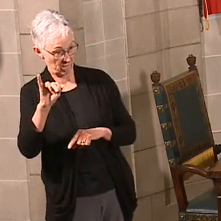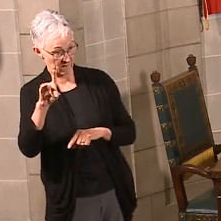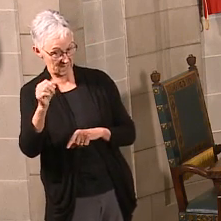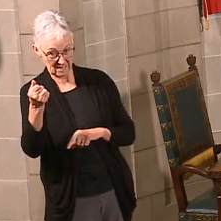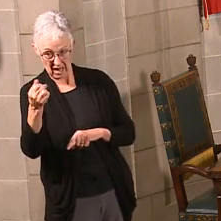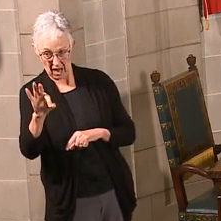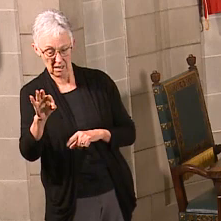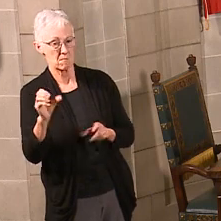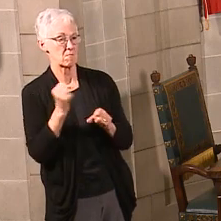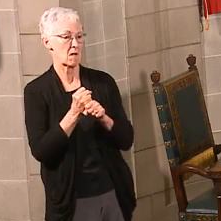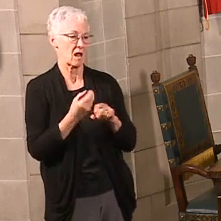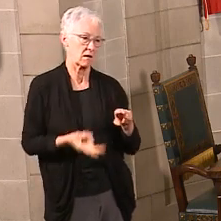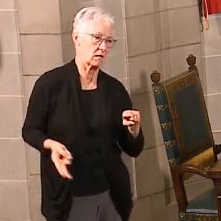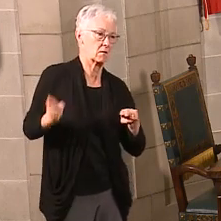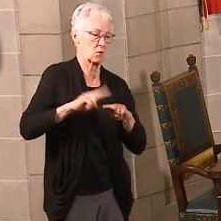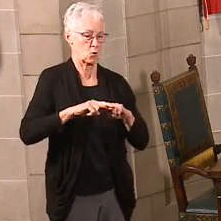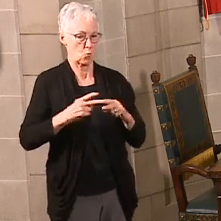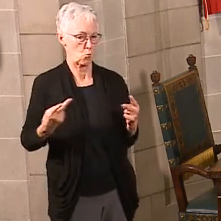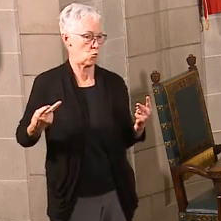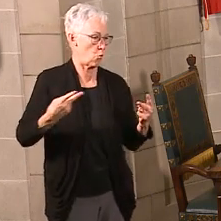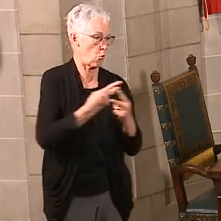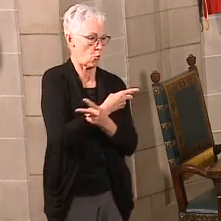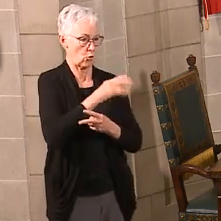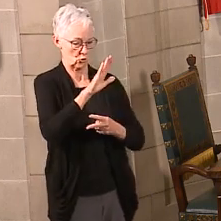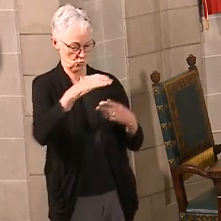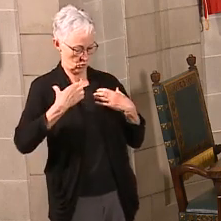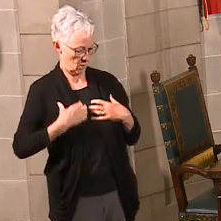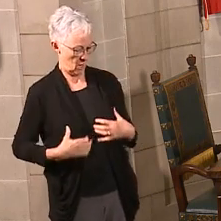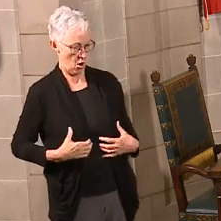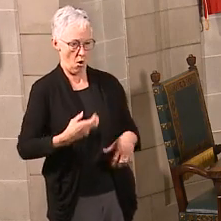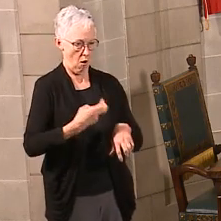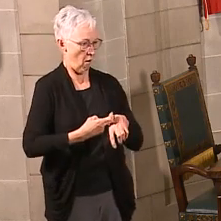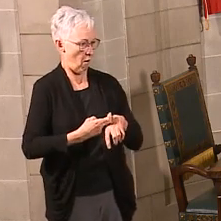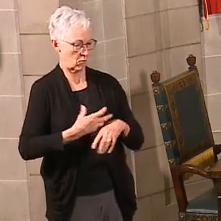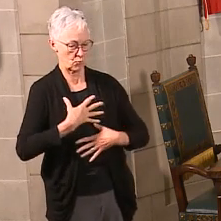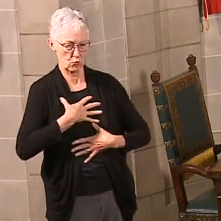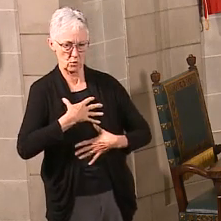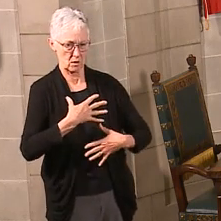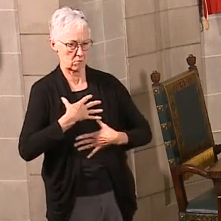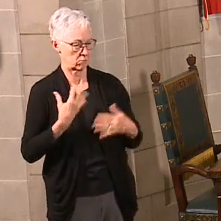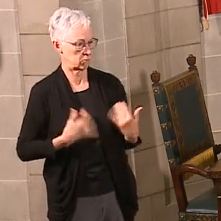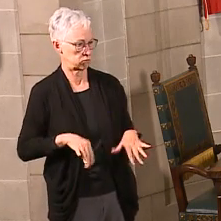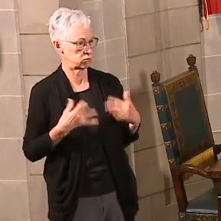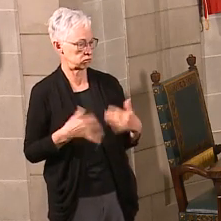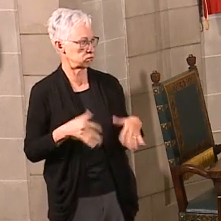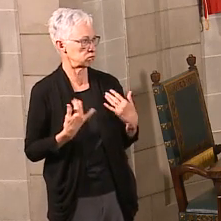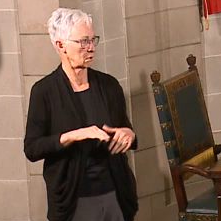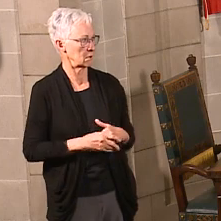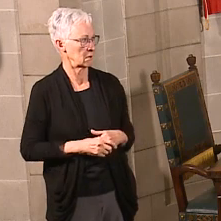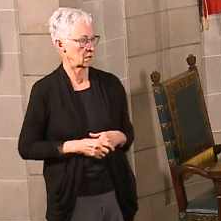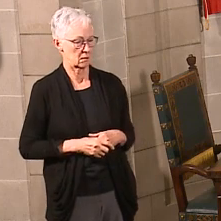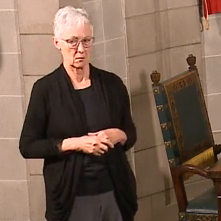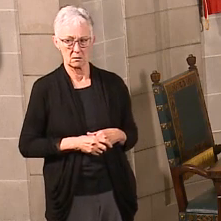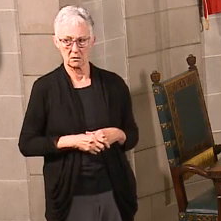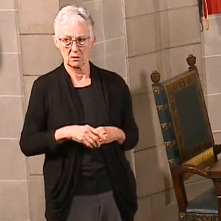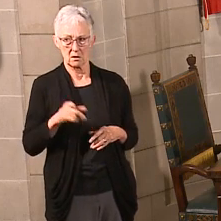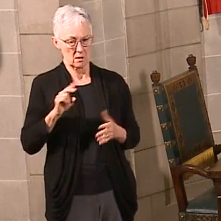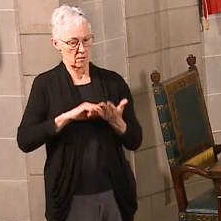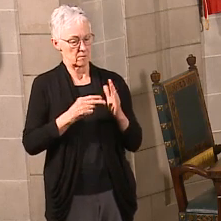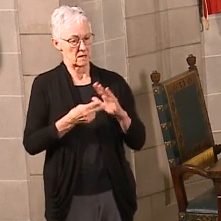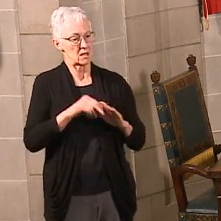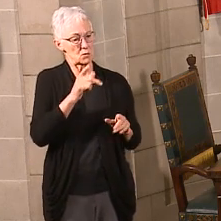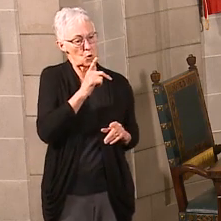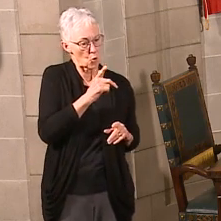airway inflammation, and you get COVID-19, there's very much a higher risk